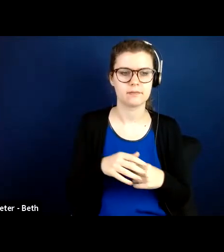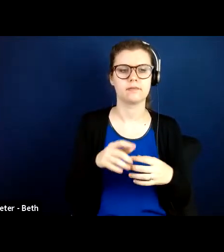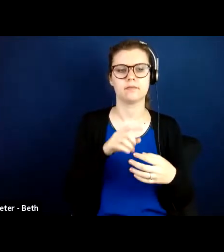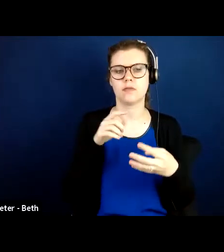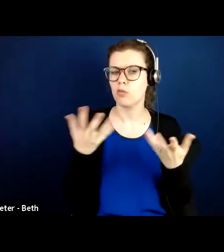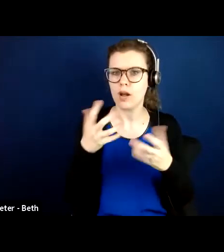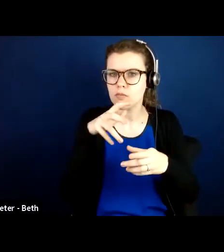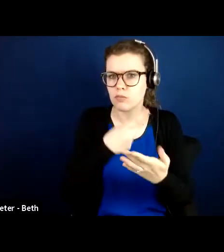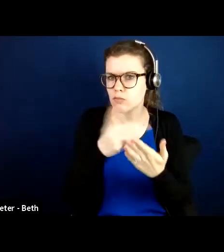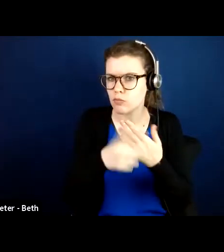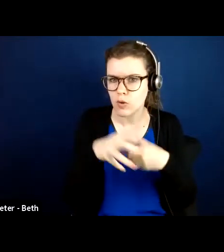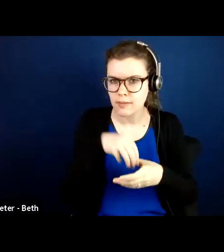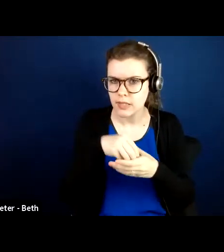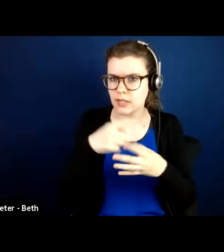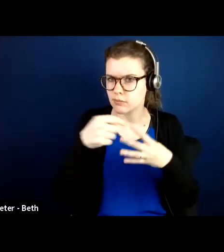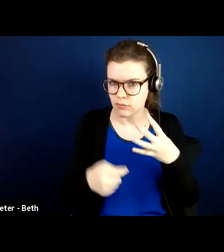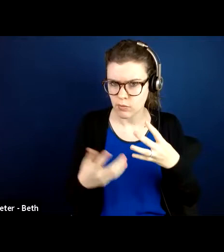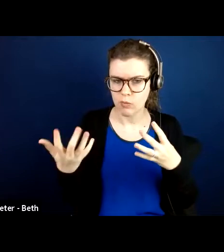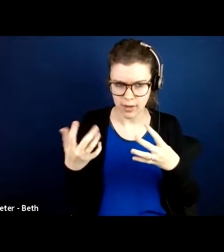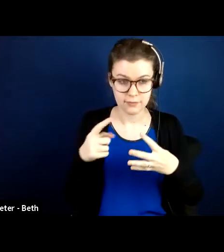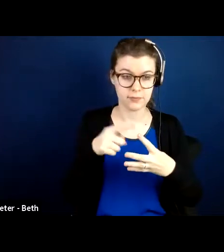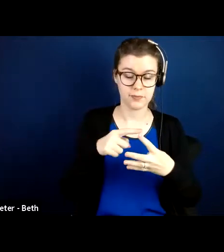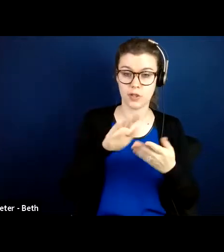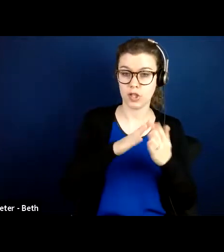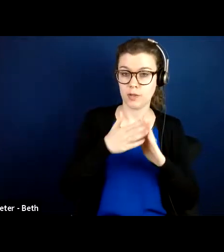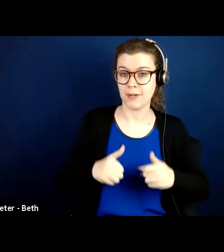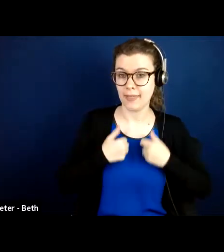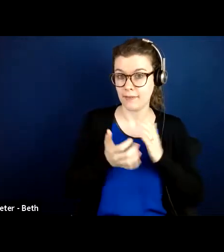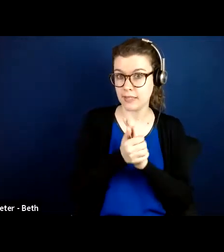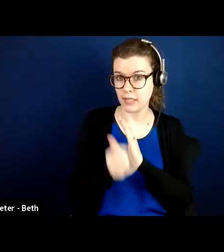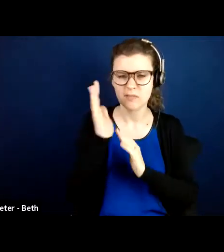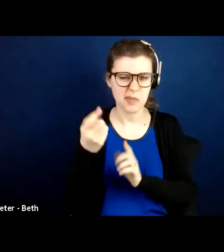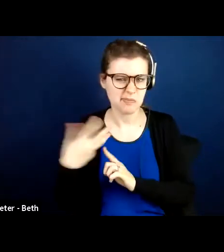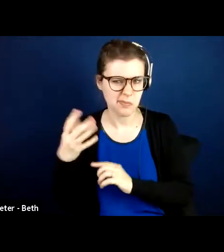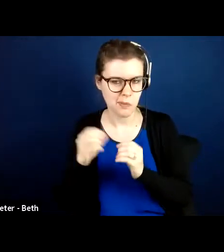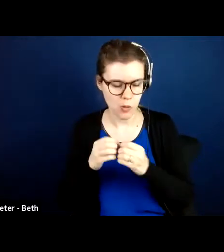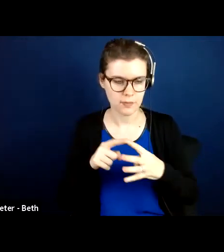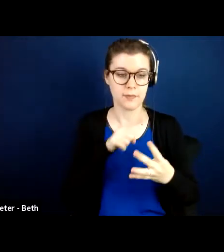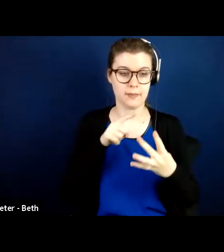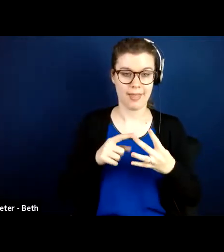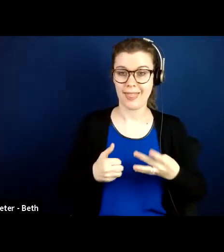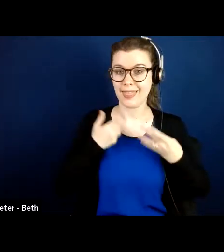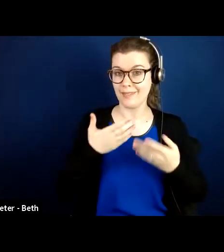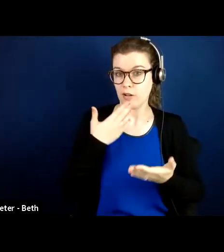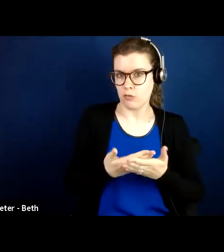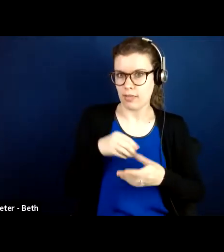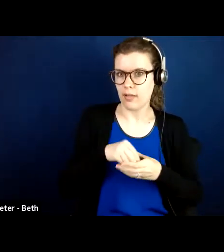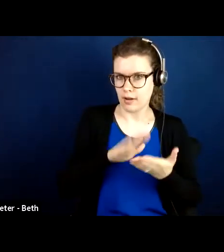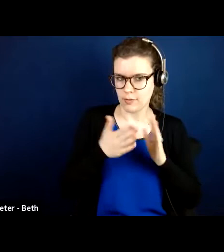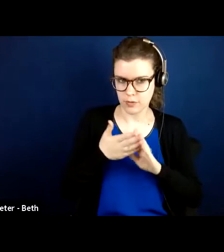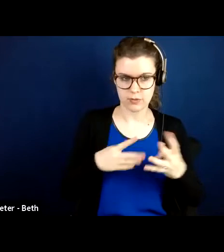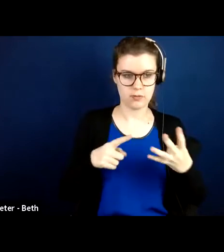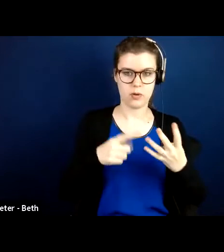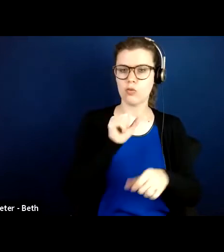it. Those programs are community living skills, which we'll talk more about, living well in the community, working well with a